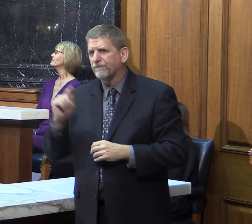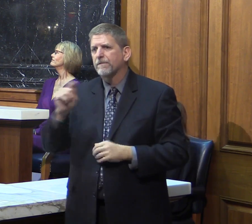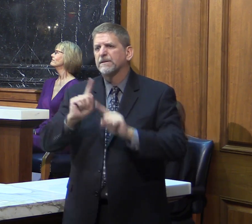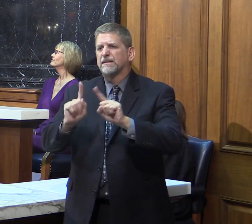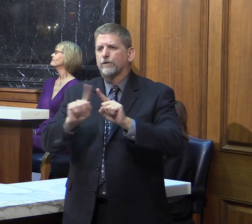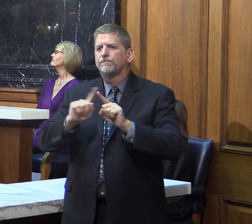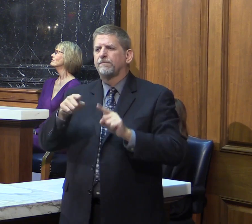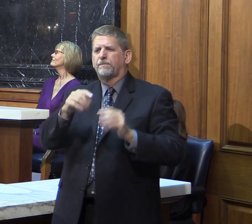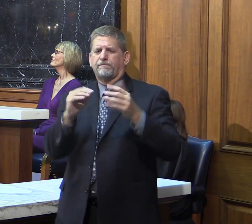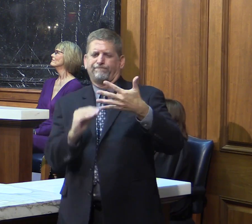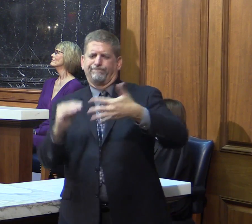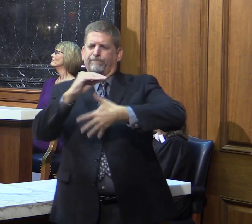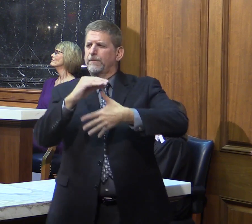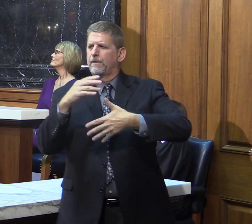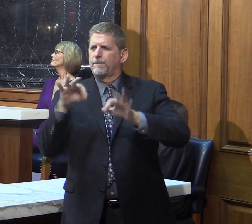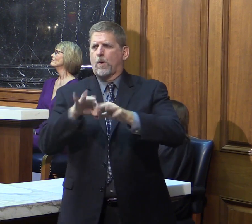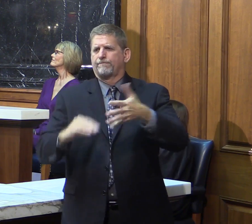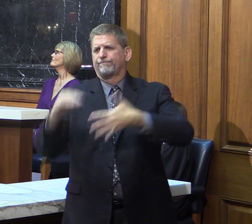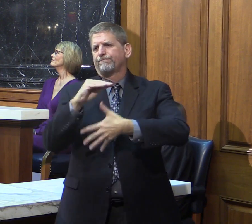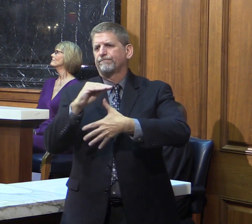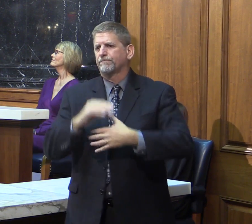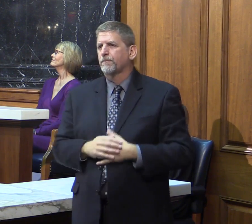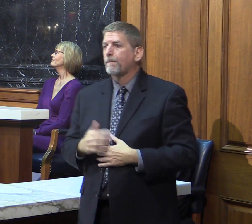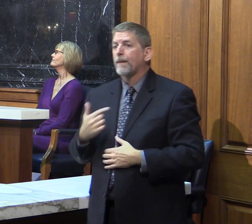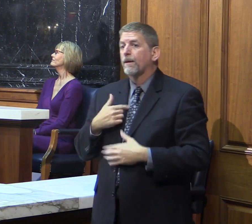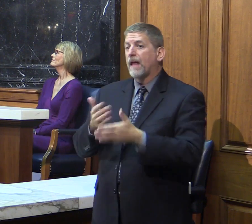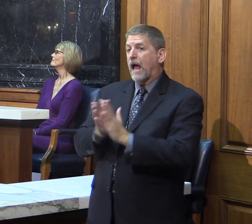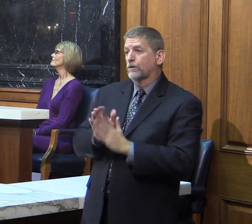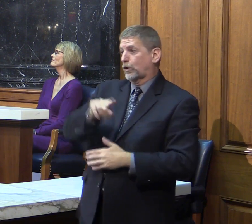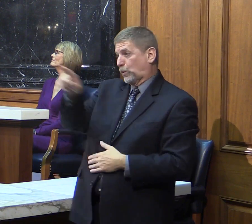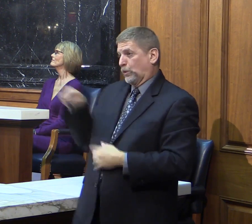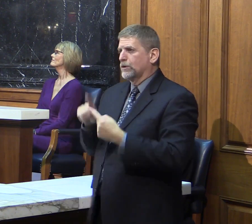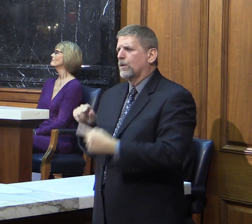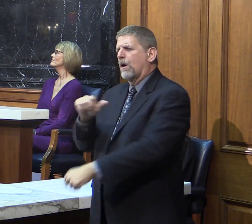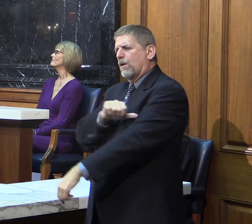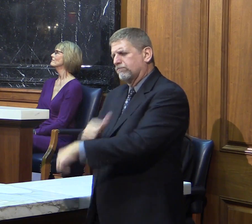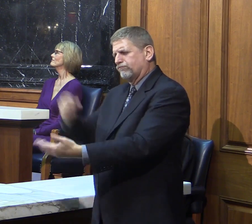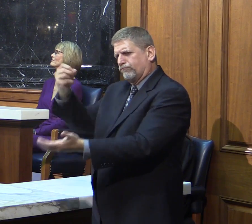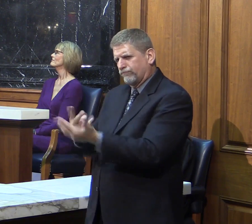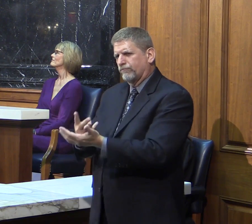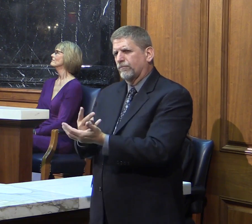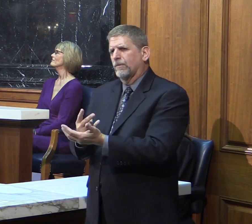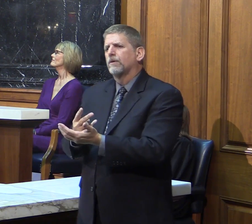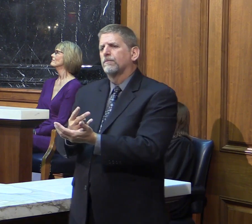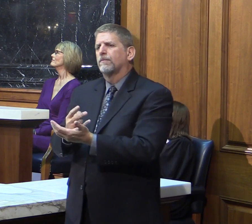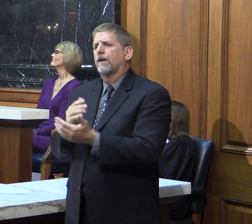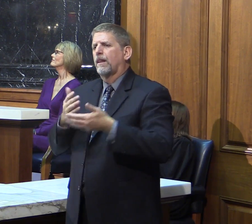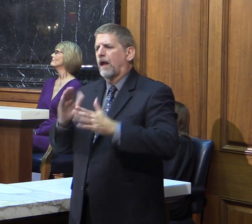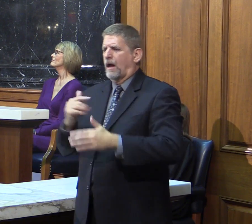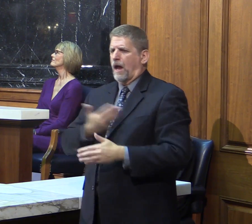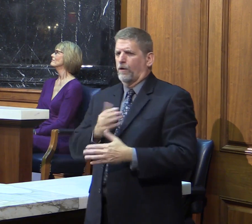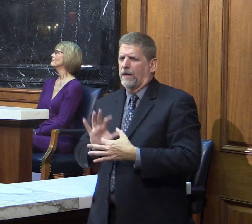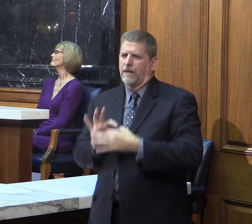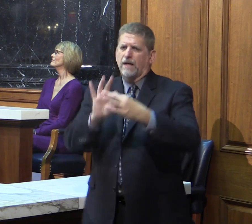competition. That's why I'm asking you to authorize funding to strengthen our connection to the country and to the